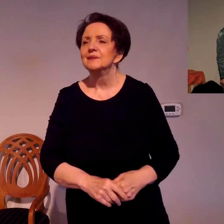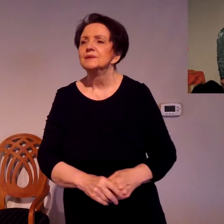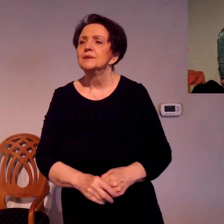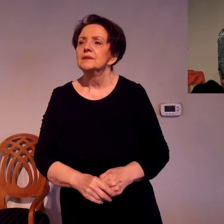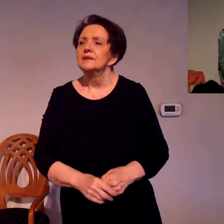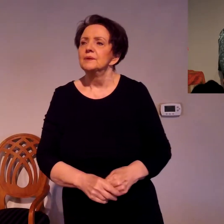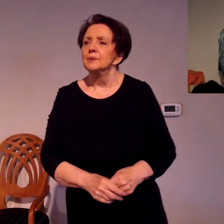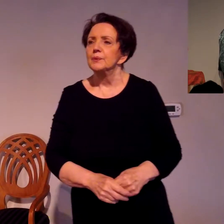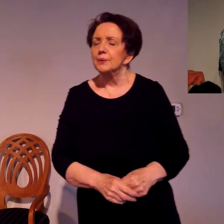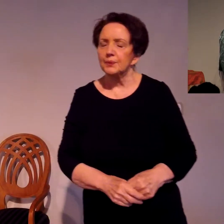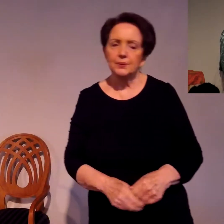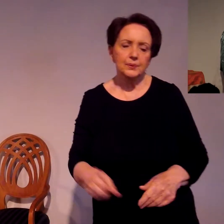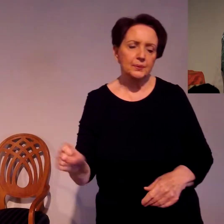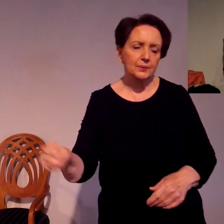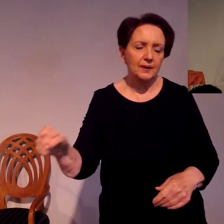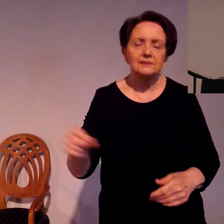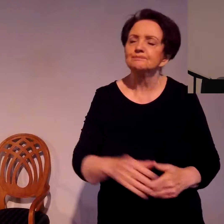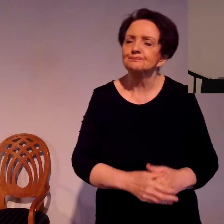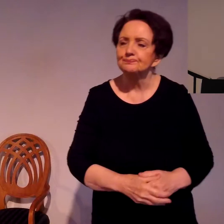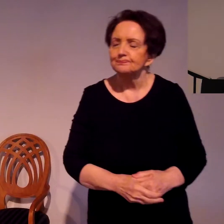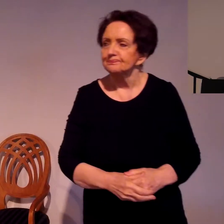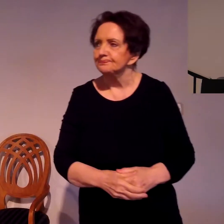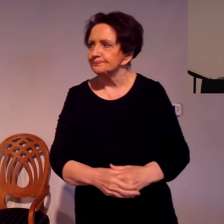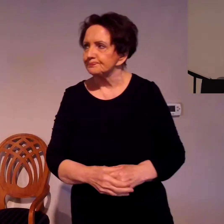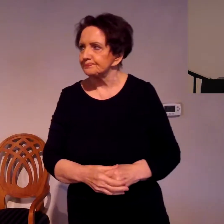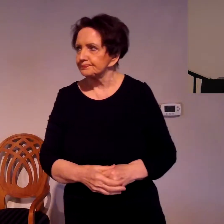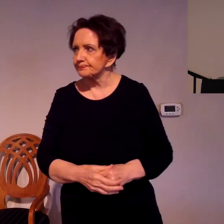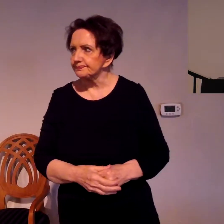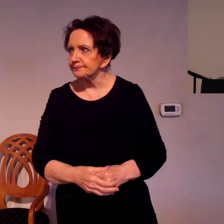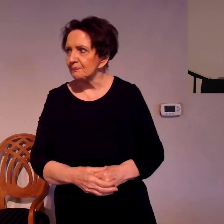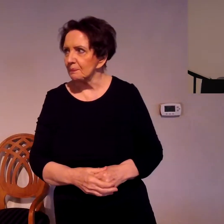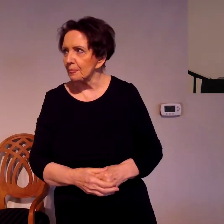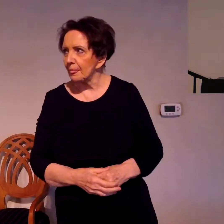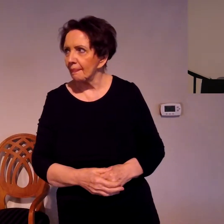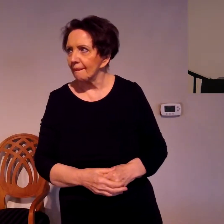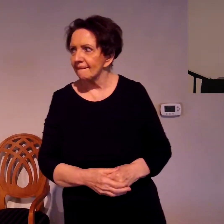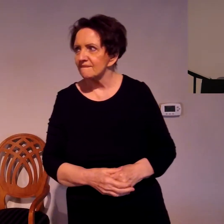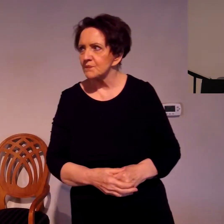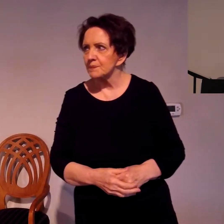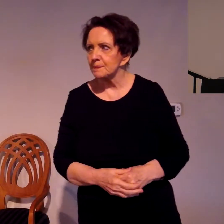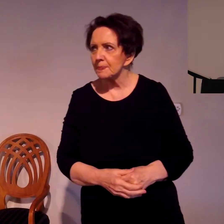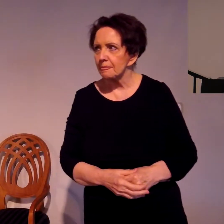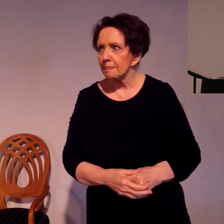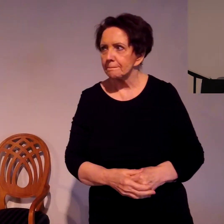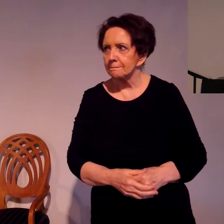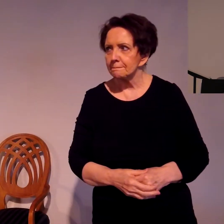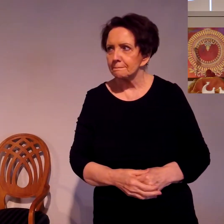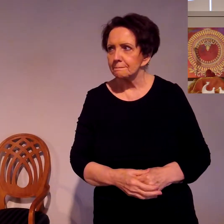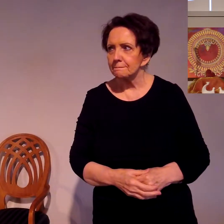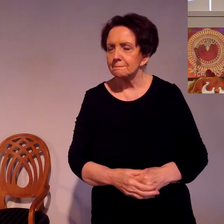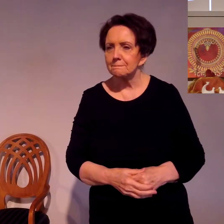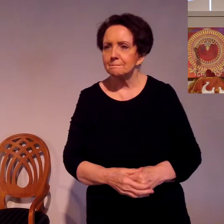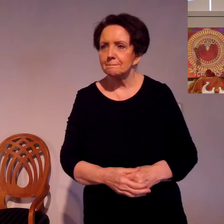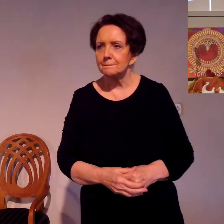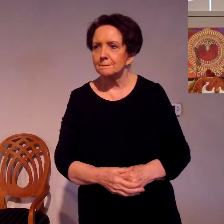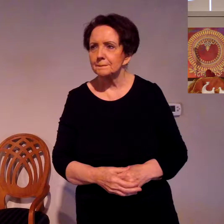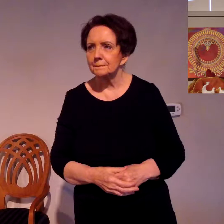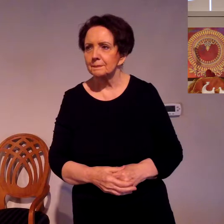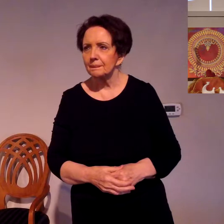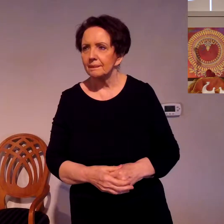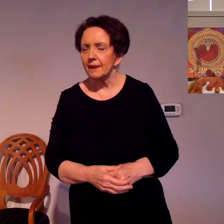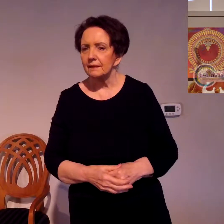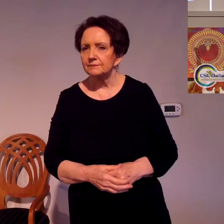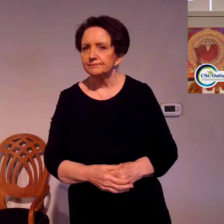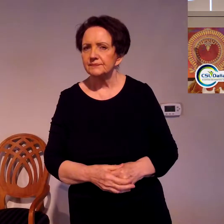And so we're gonna. This is the one of the